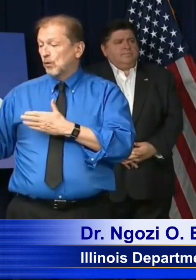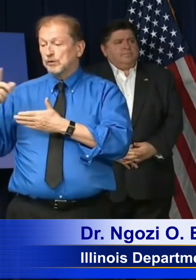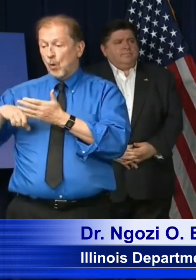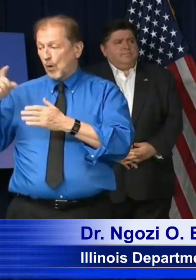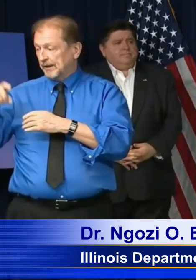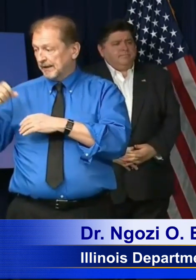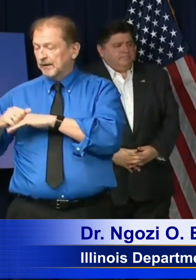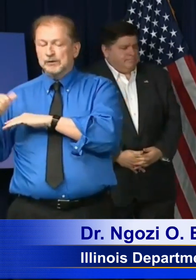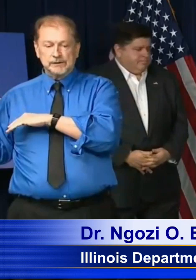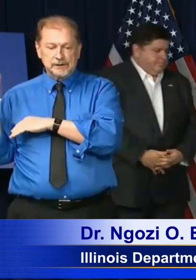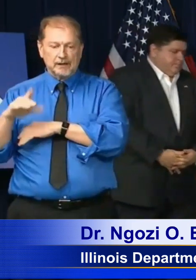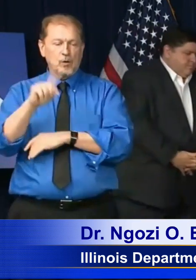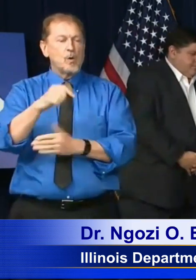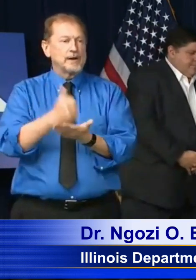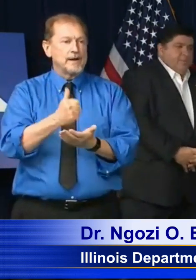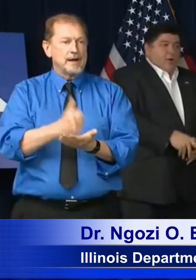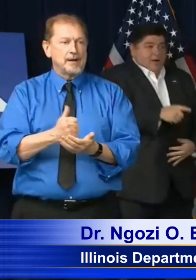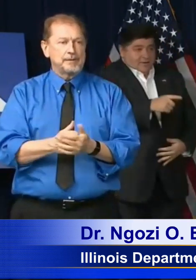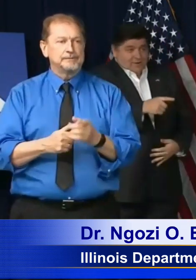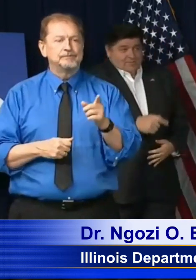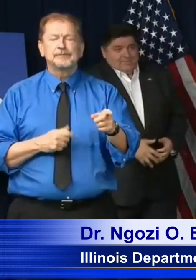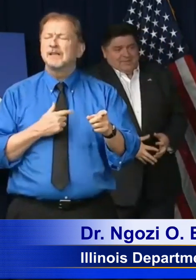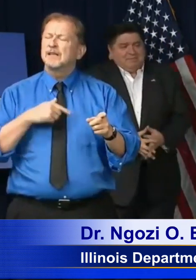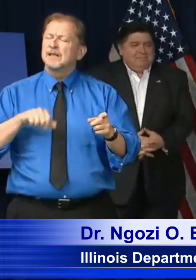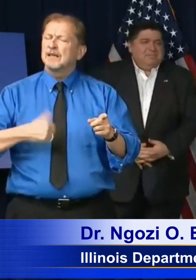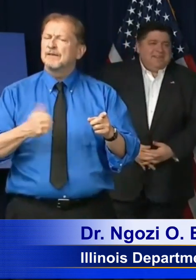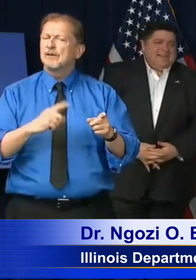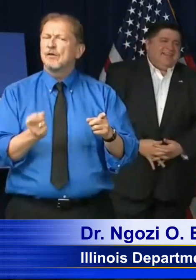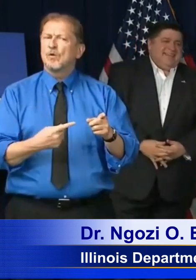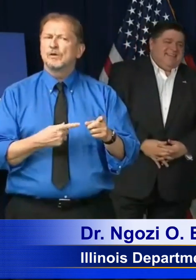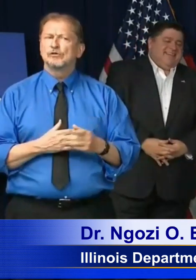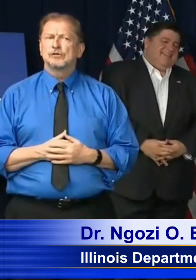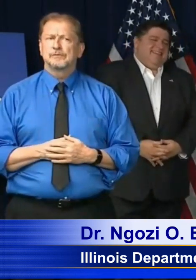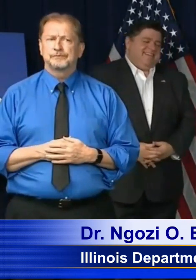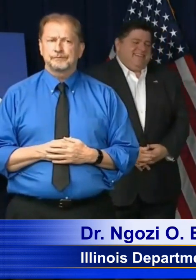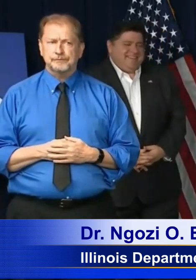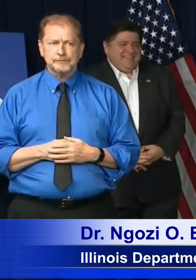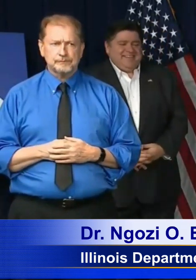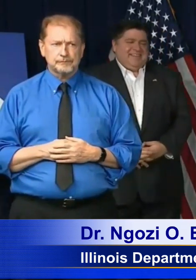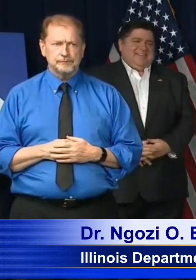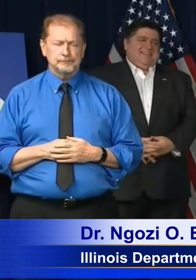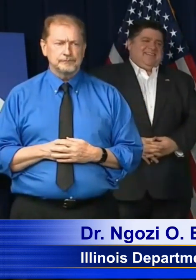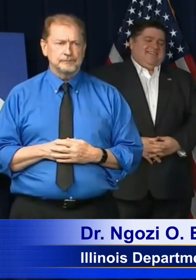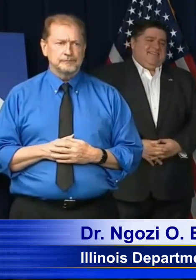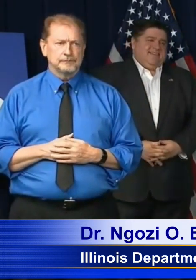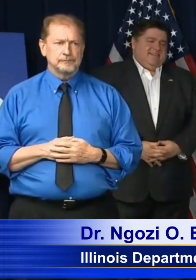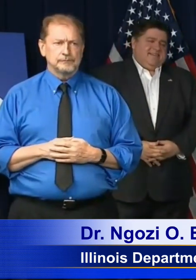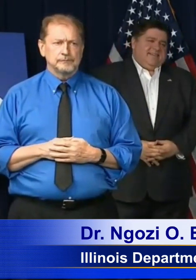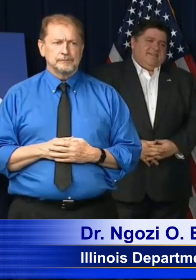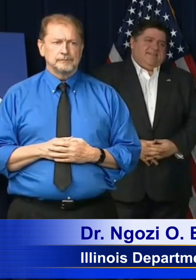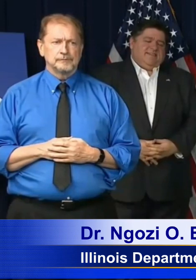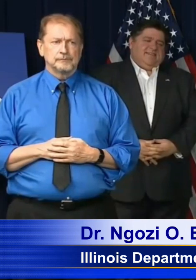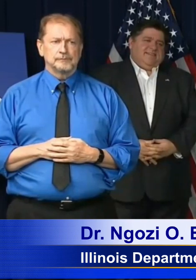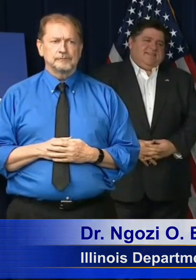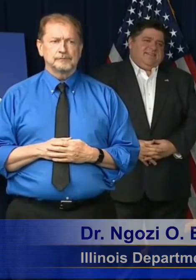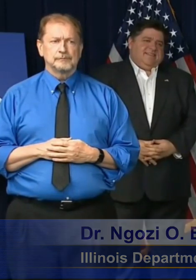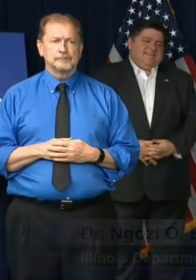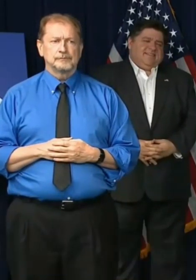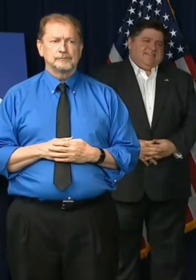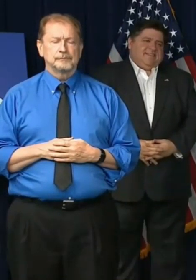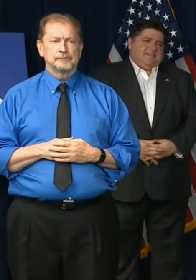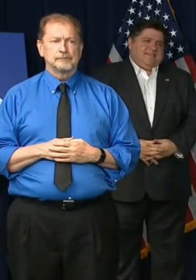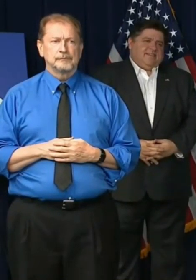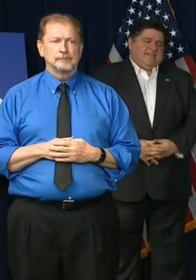that needs to be done. Okay. I have another question for you, Dr. Ezike. This is from Marissa Parr with CBS 2. It seems to be harder to find numbers